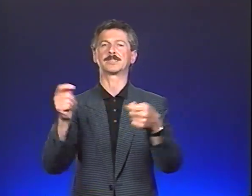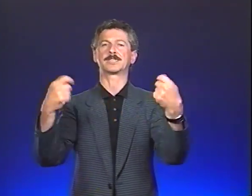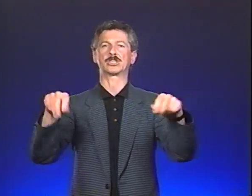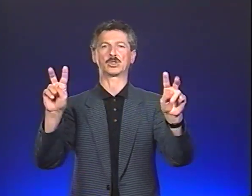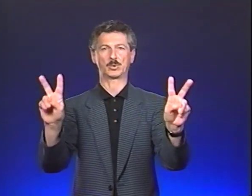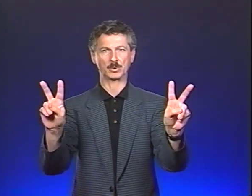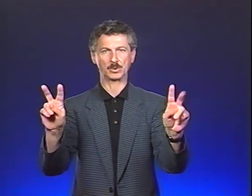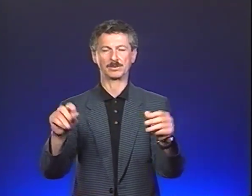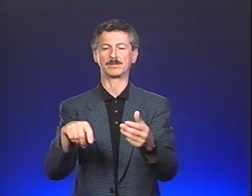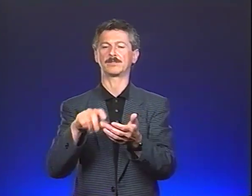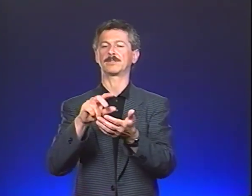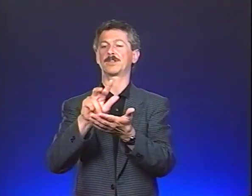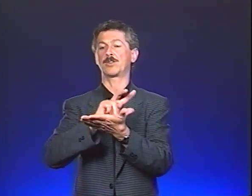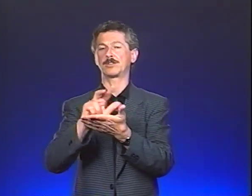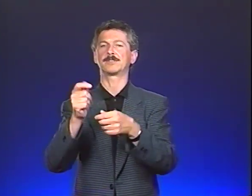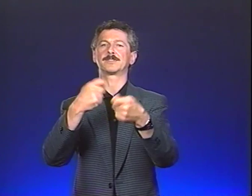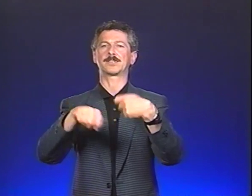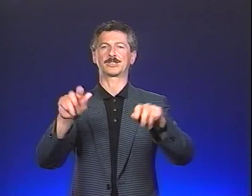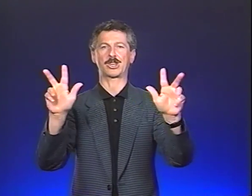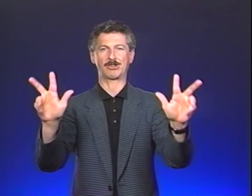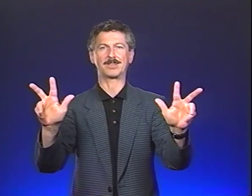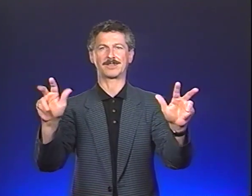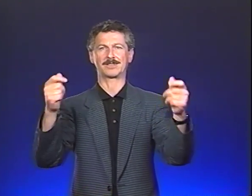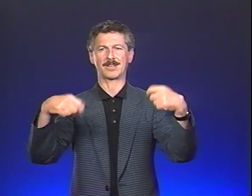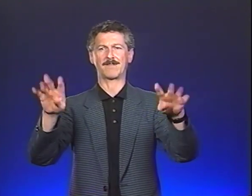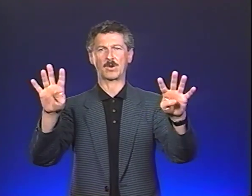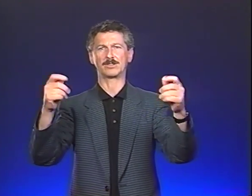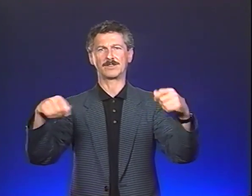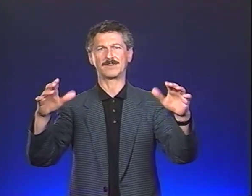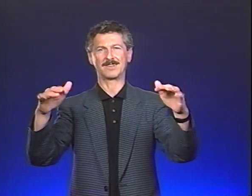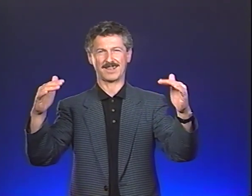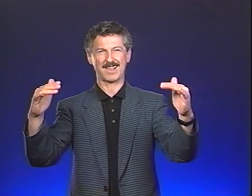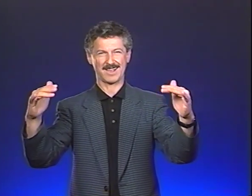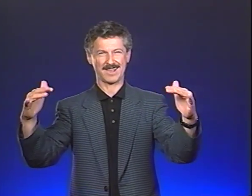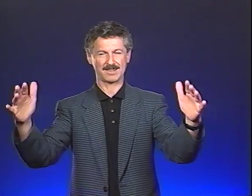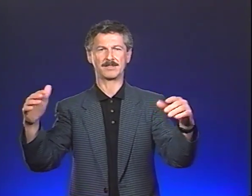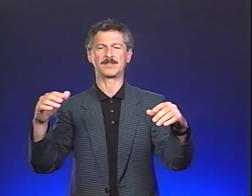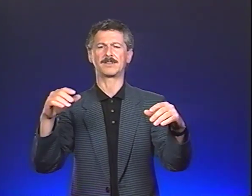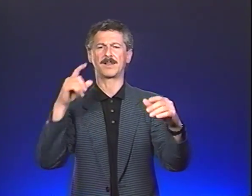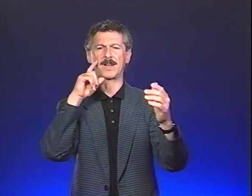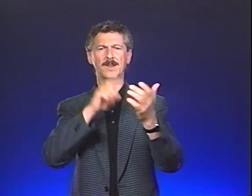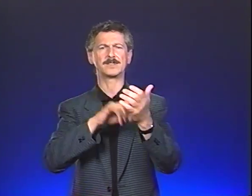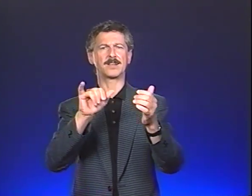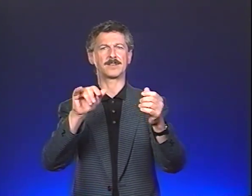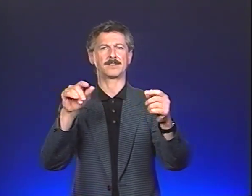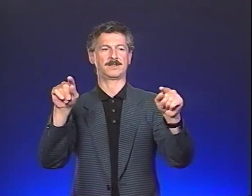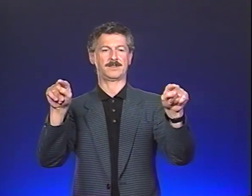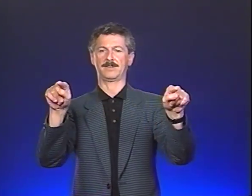2 weeks, we would change and use the number 2 hand shape, the 3 hand shape for 3 weeks, and so on.